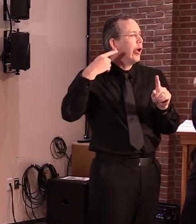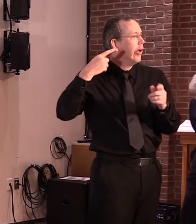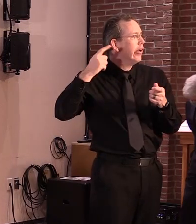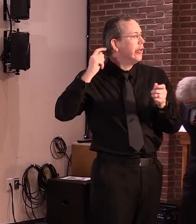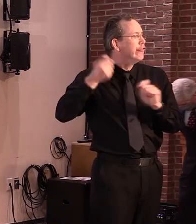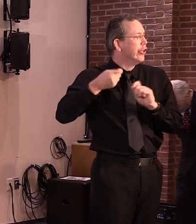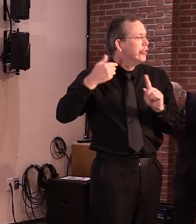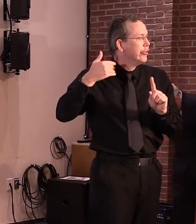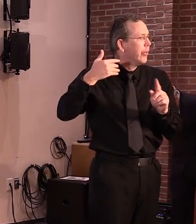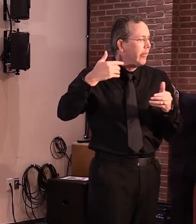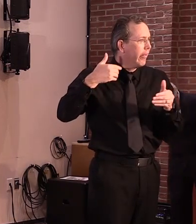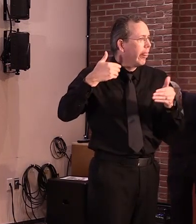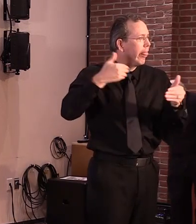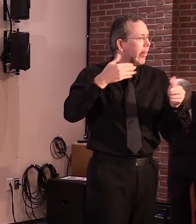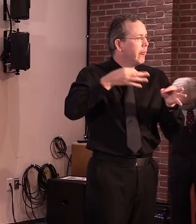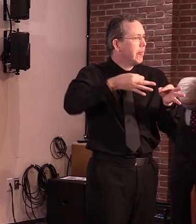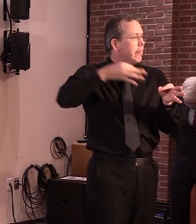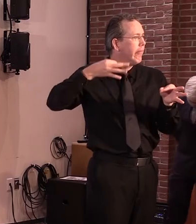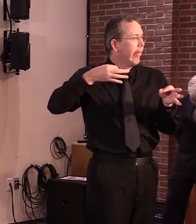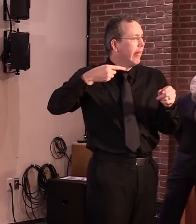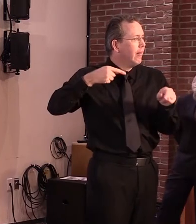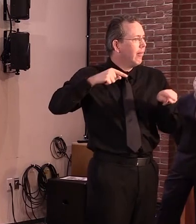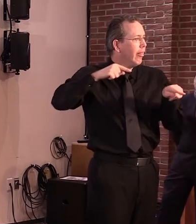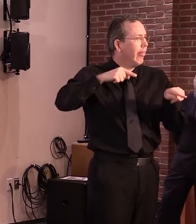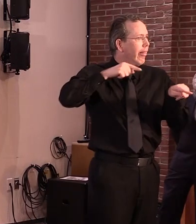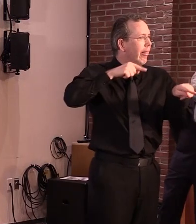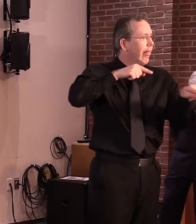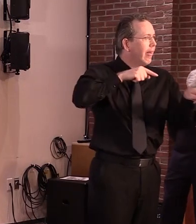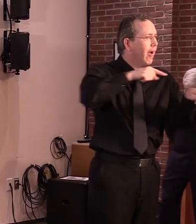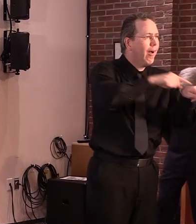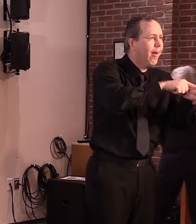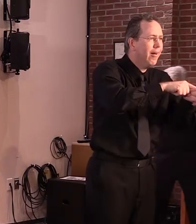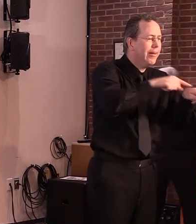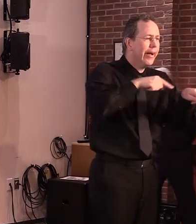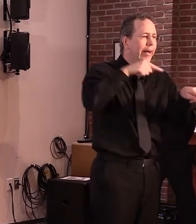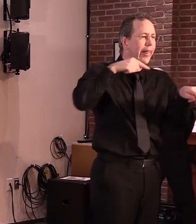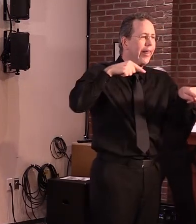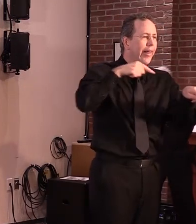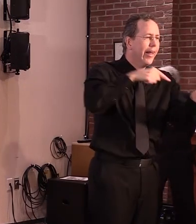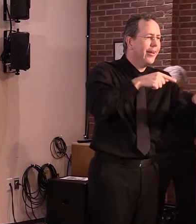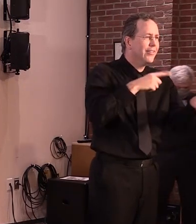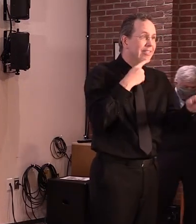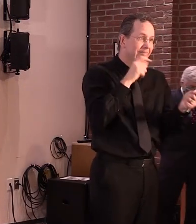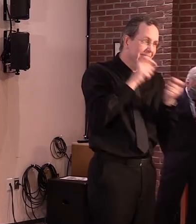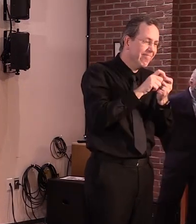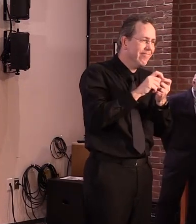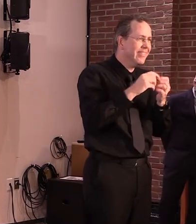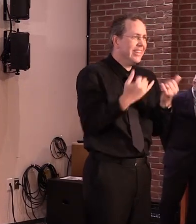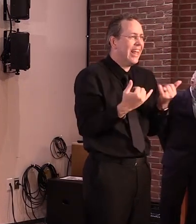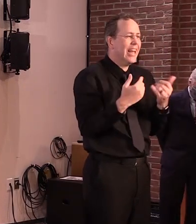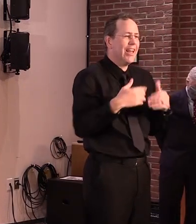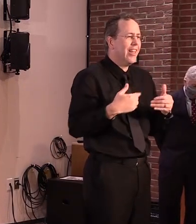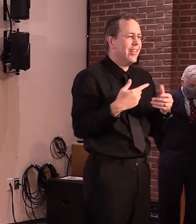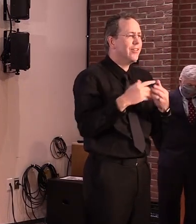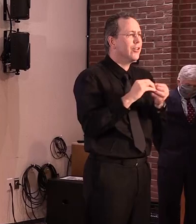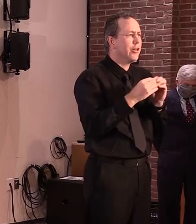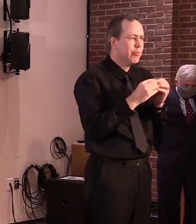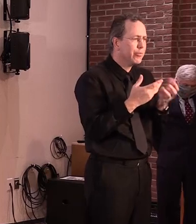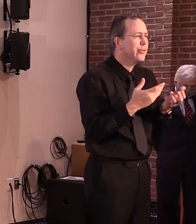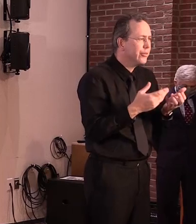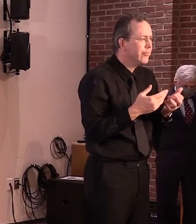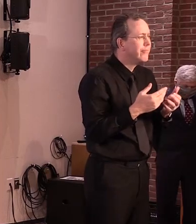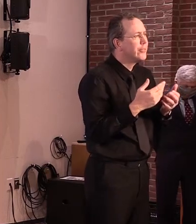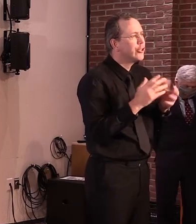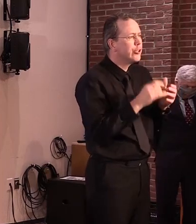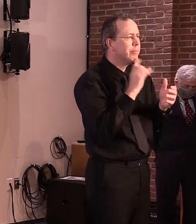From that perspective, too, it is not necessarily current data. I think that number will, at least till we get